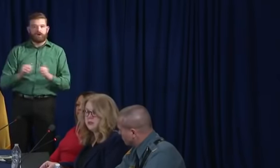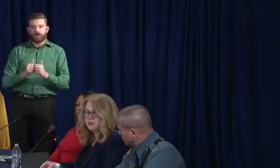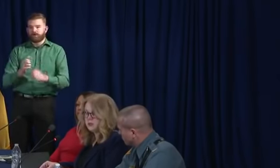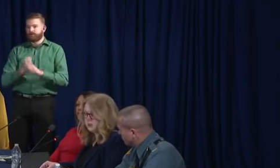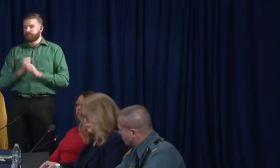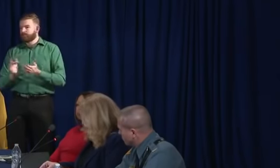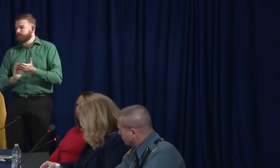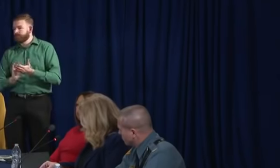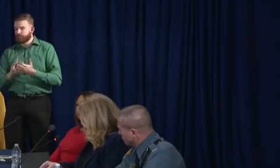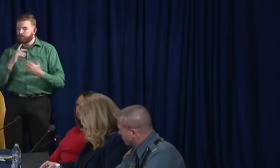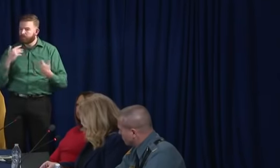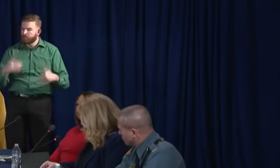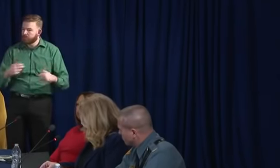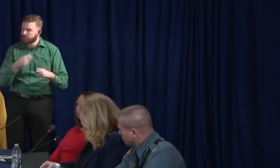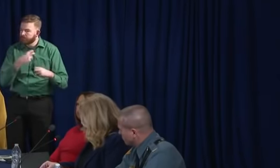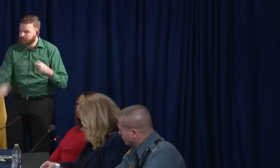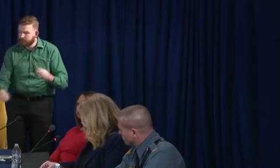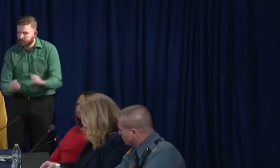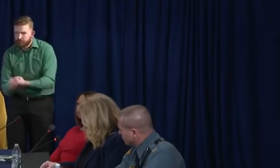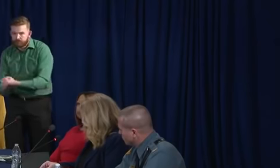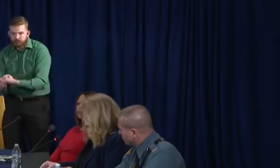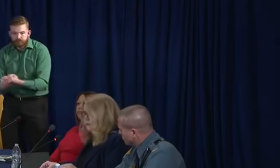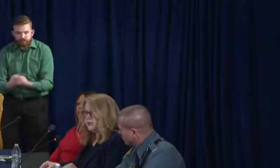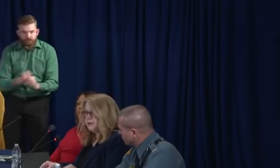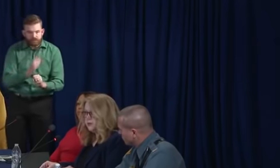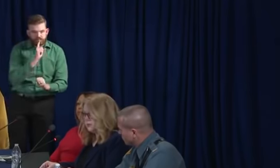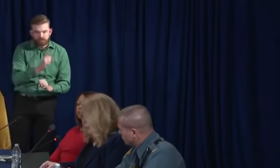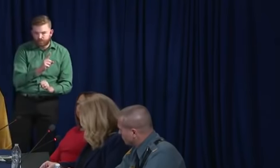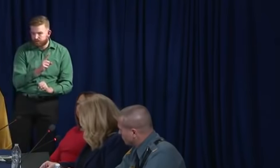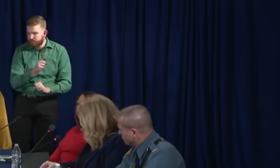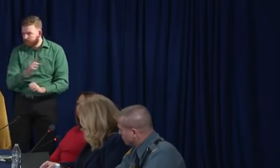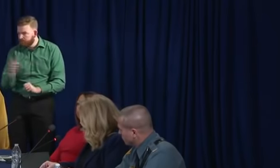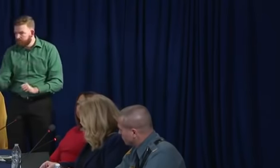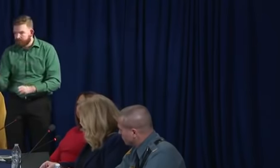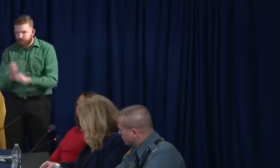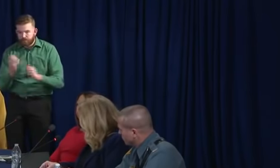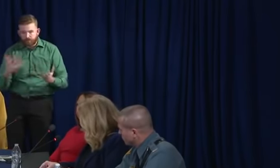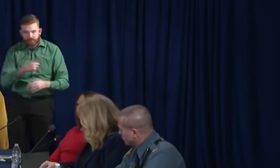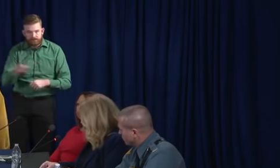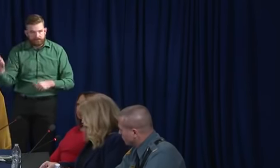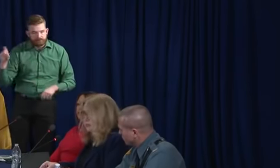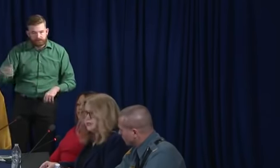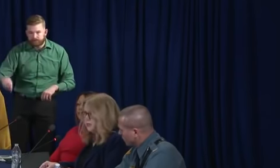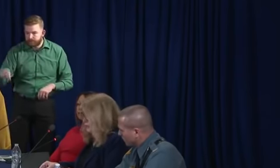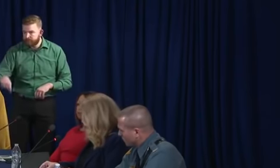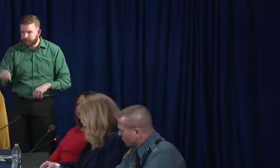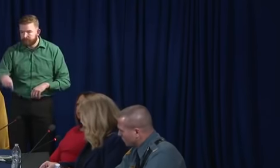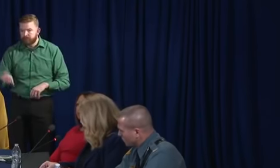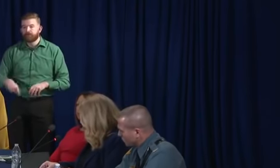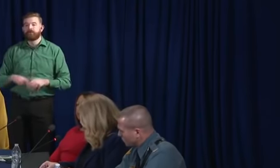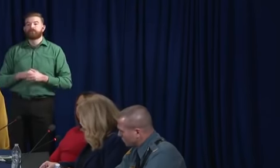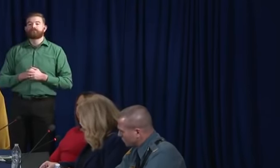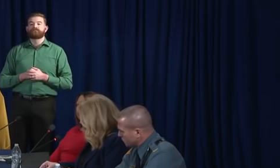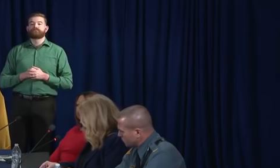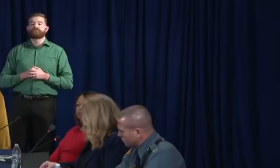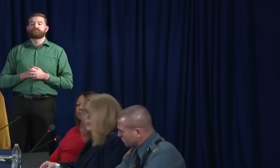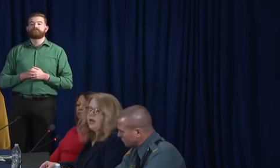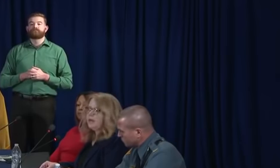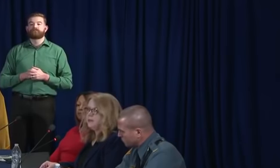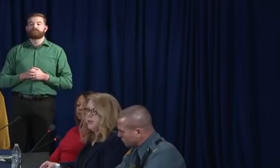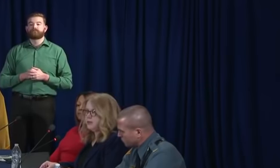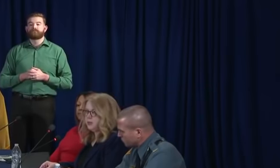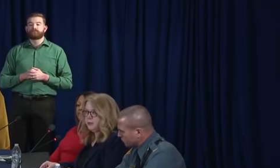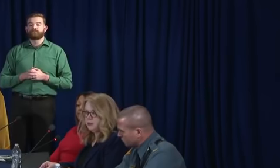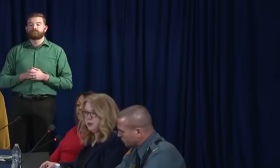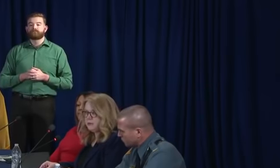that these critical services can continue. Fifth, I want to talk briefly about the individuals and families in our state who are lower income